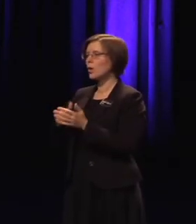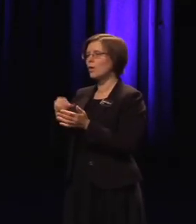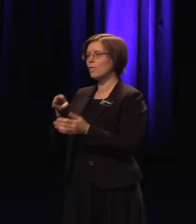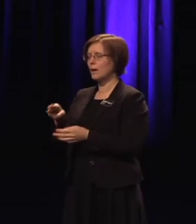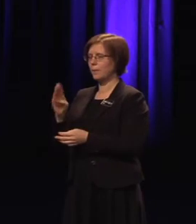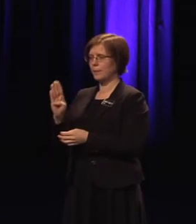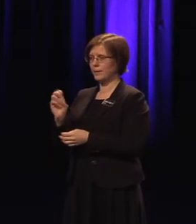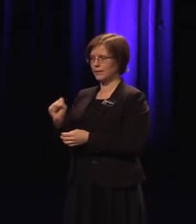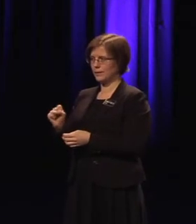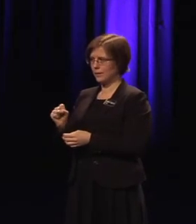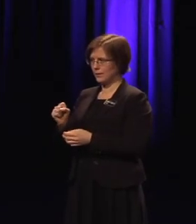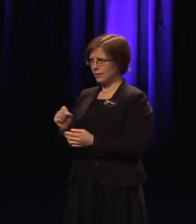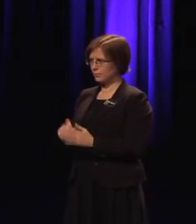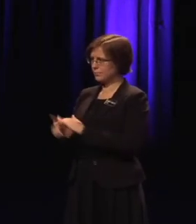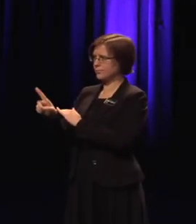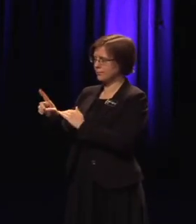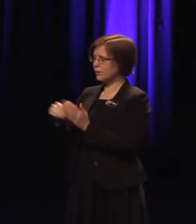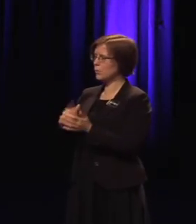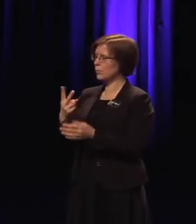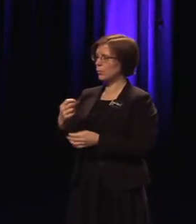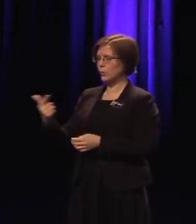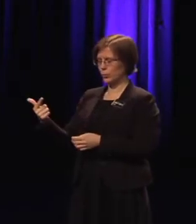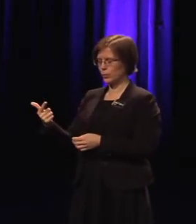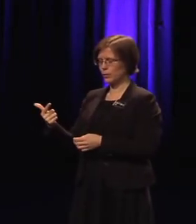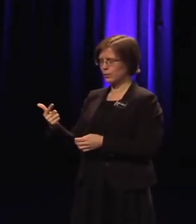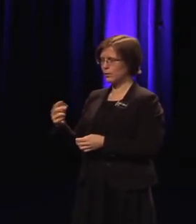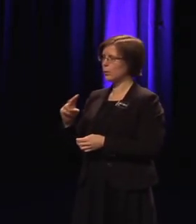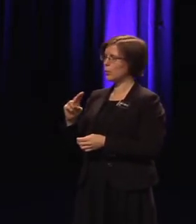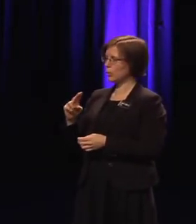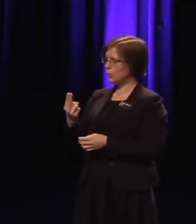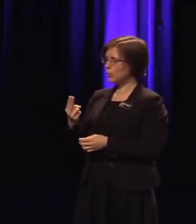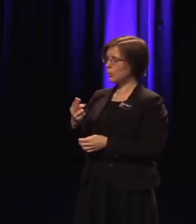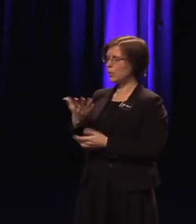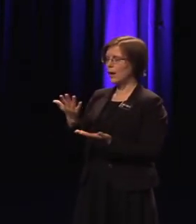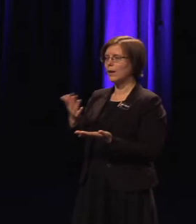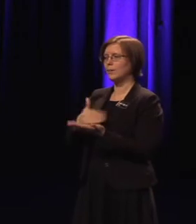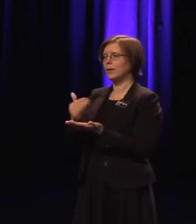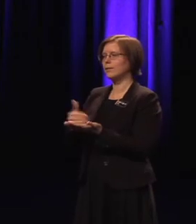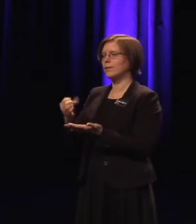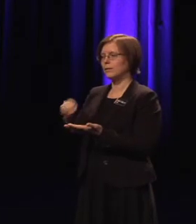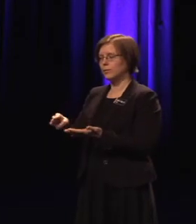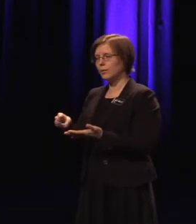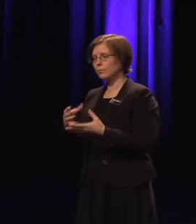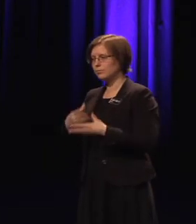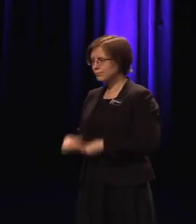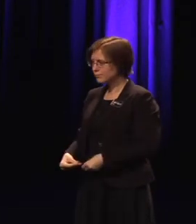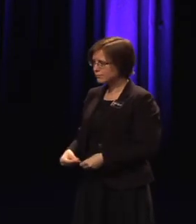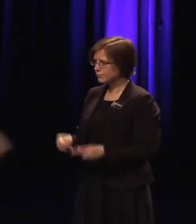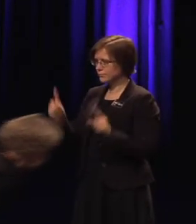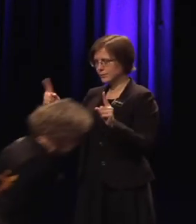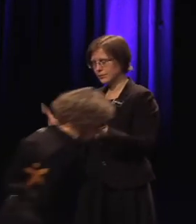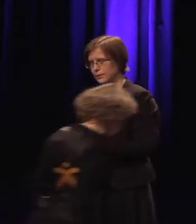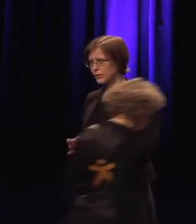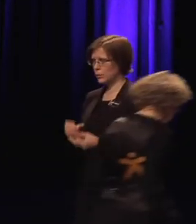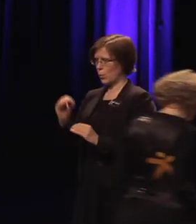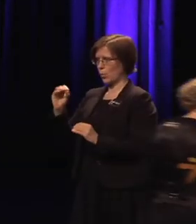success stories since 2000 are now stories of deprivation, of repression and